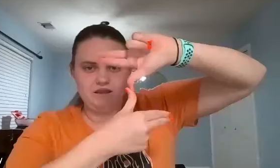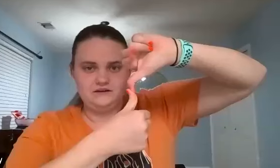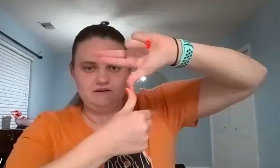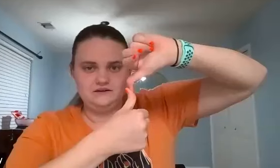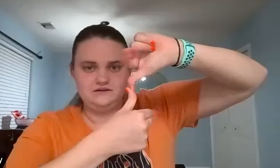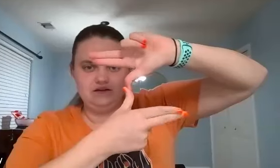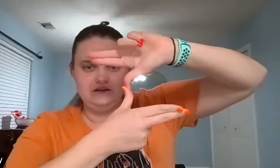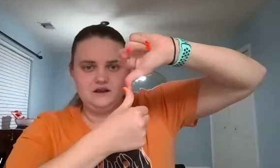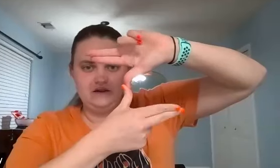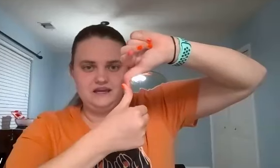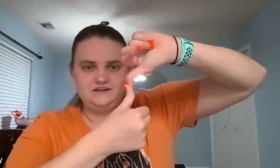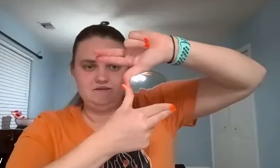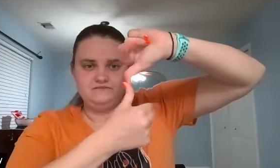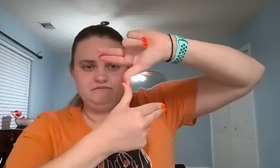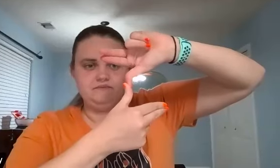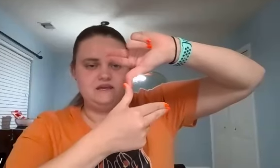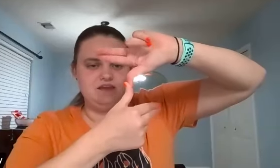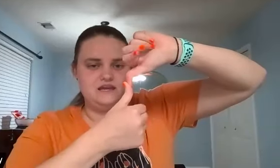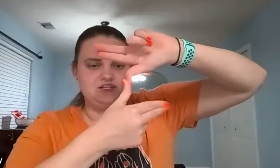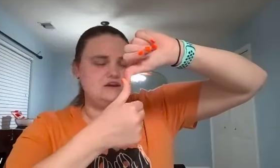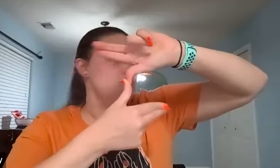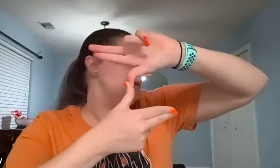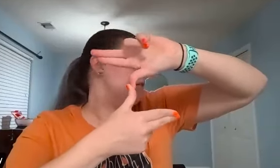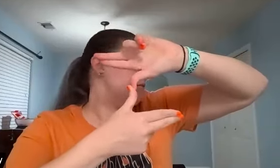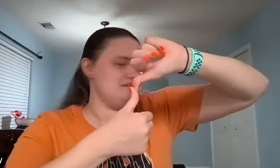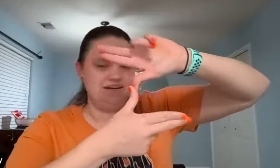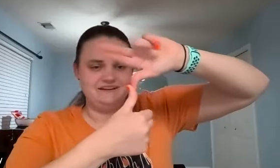hurricane. You bend the H's. Oh, Meredith, it was the lightning.